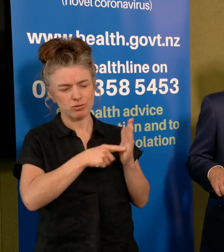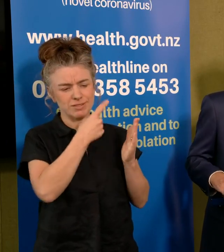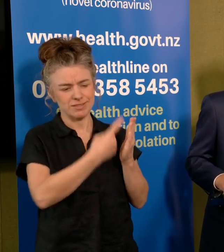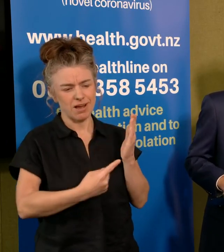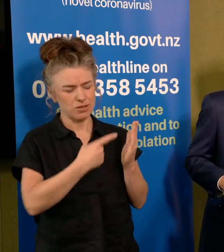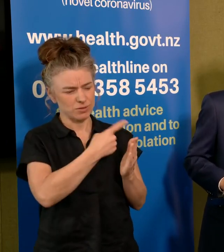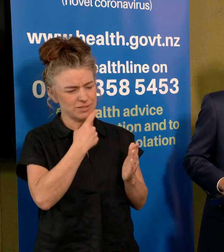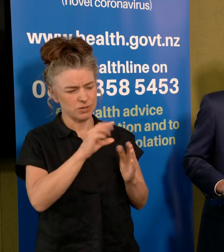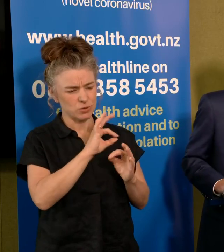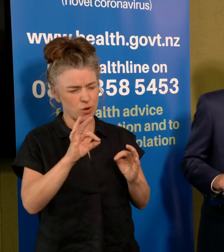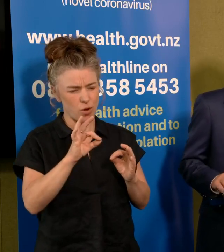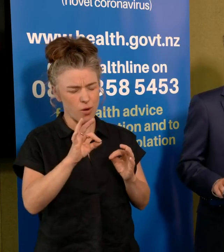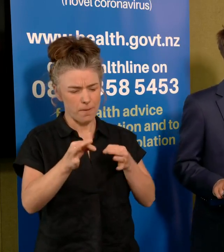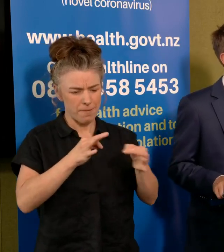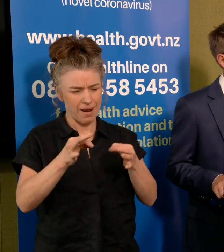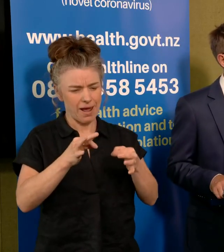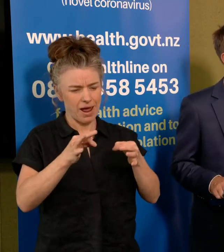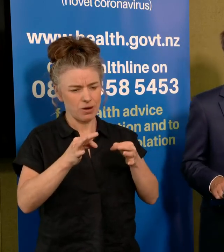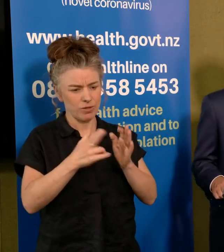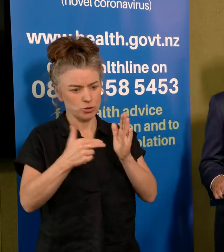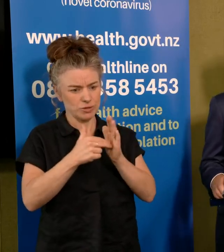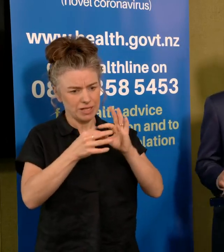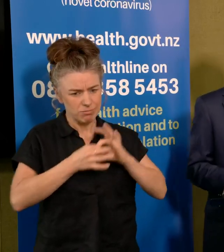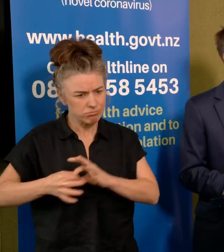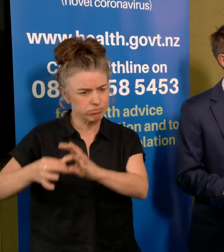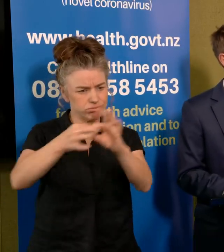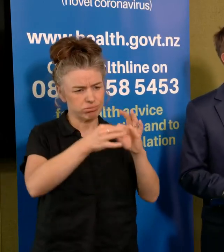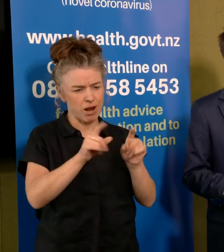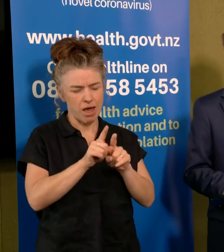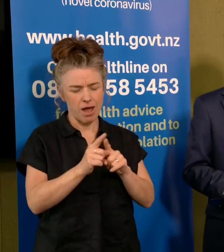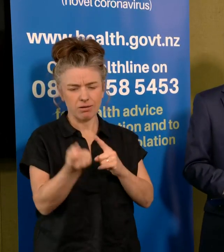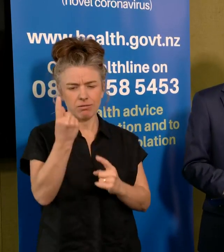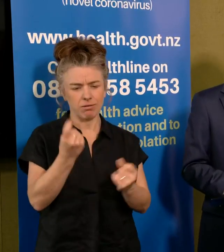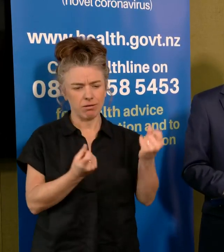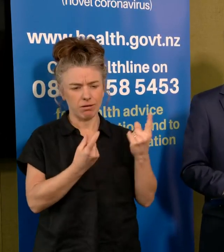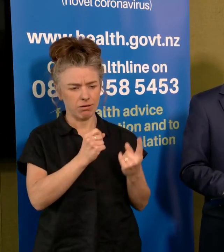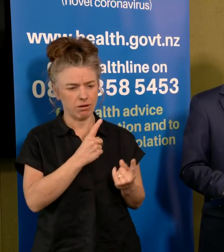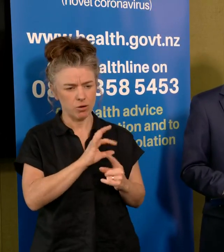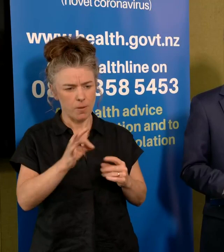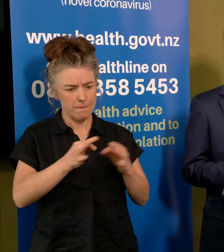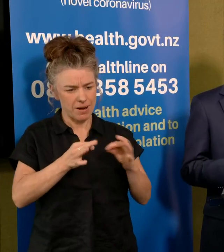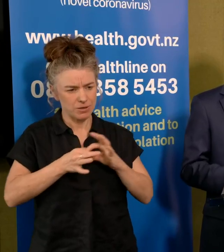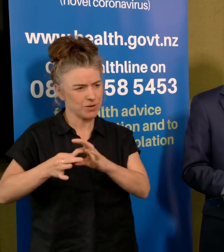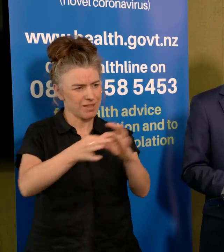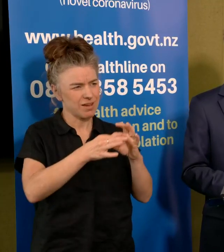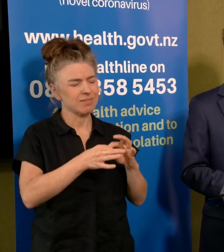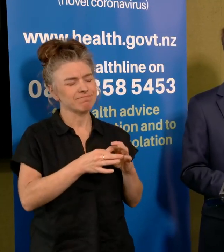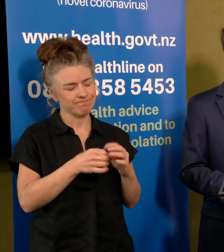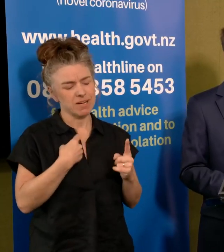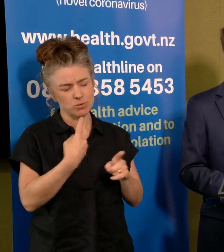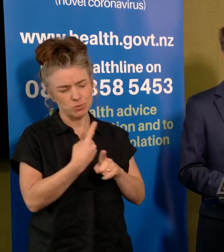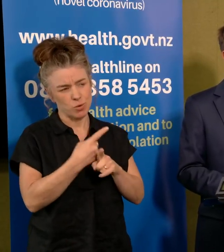hasn't been a nationally coordinated response with them in mind. Do you think Yeah. that criticism is warranted? Look, I discussed this morning